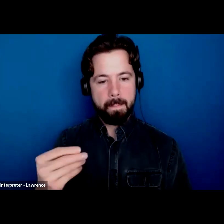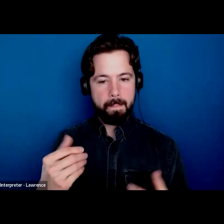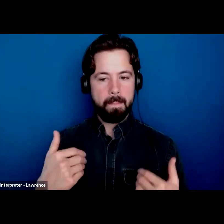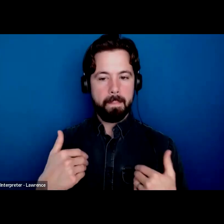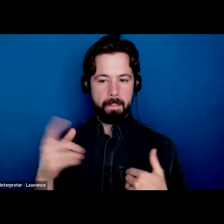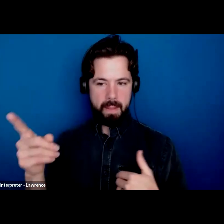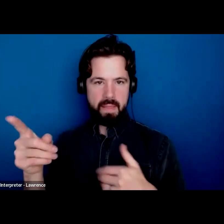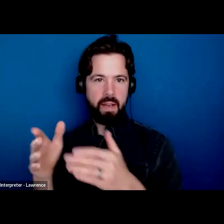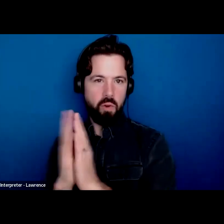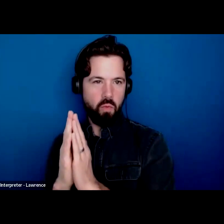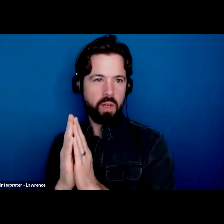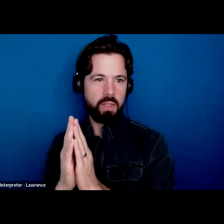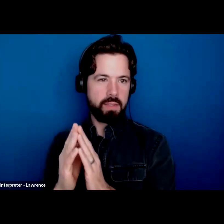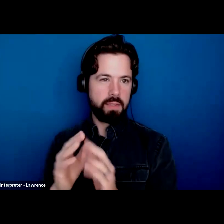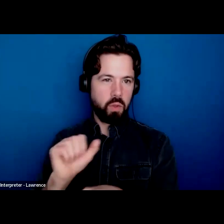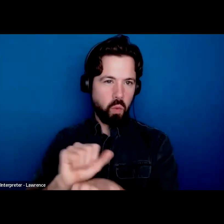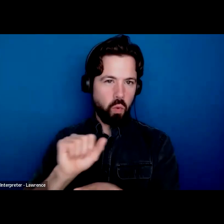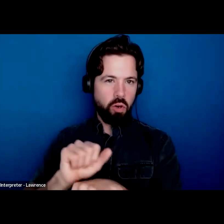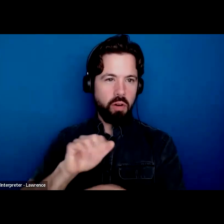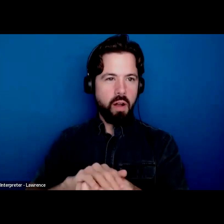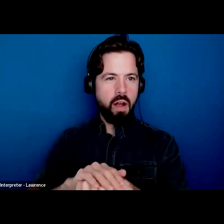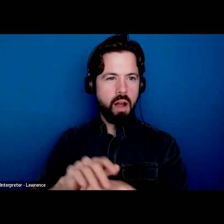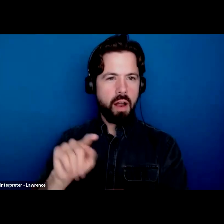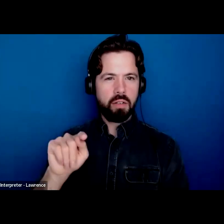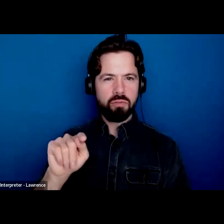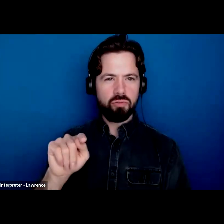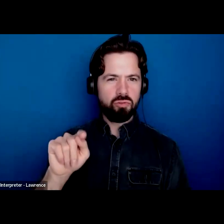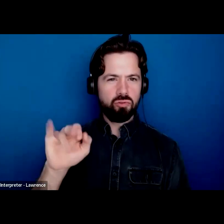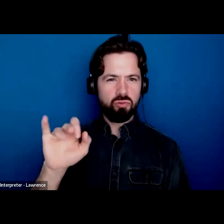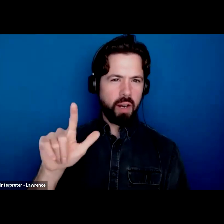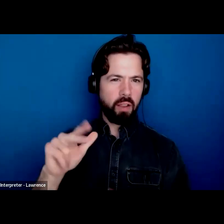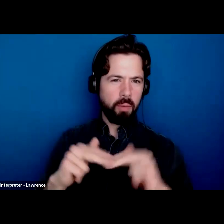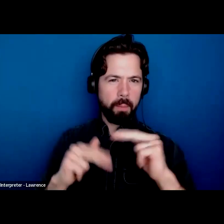work on existing trailer bill language related to the